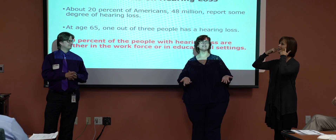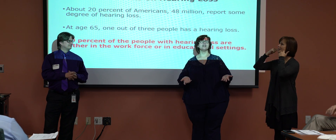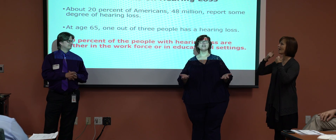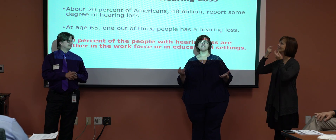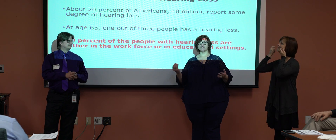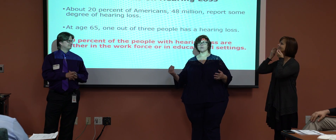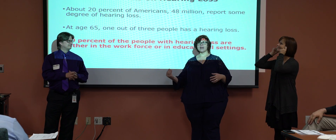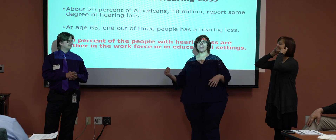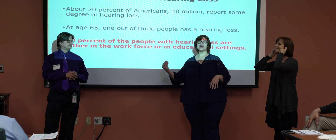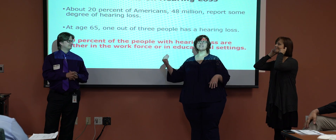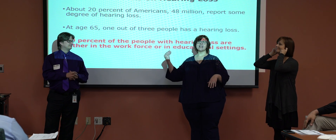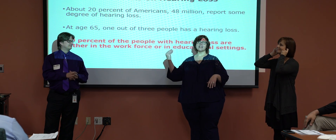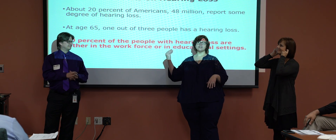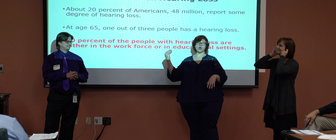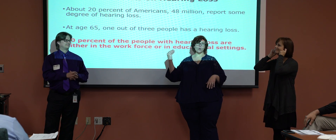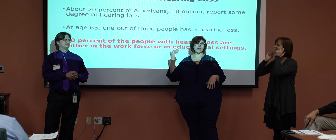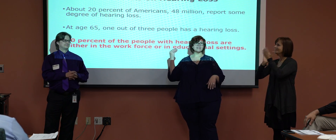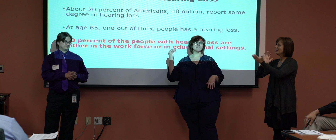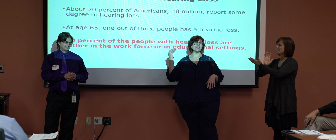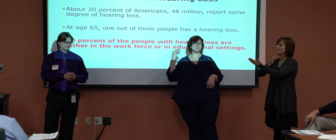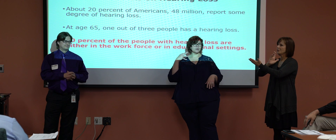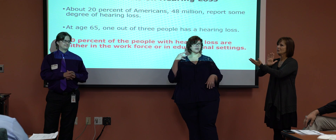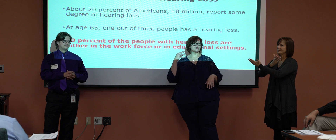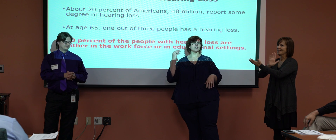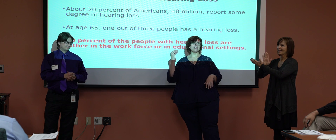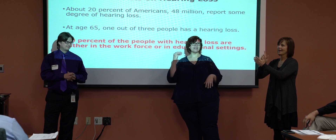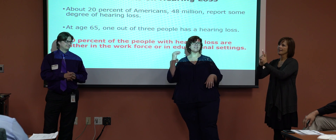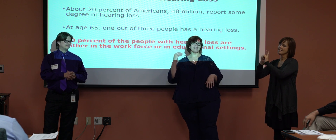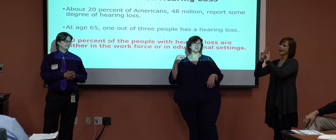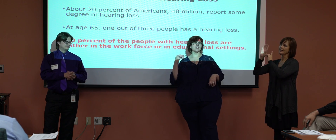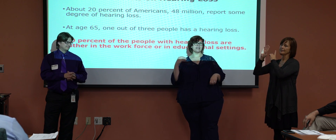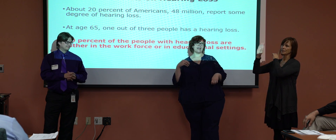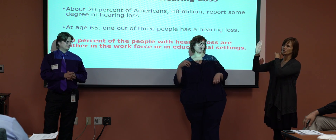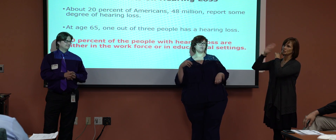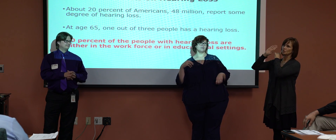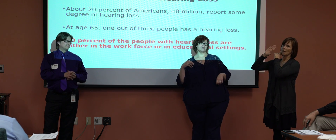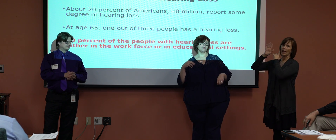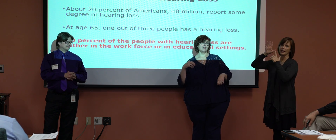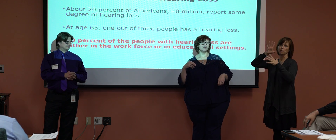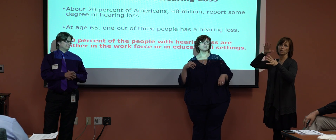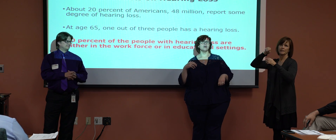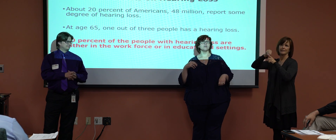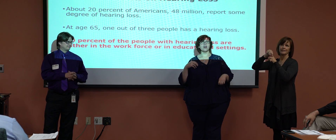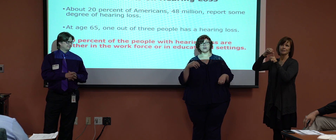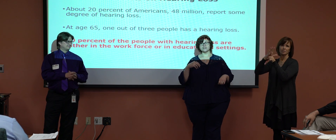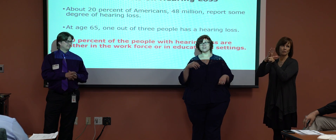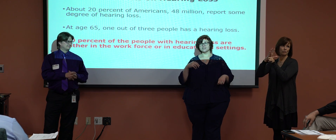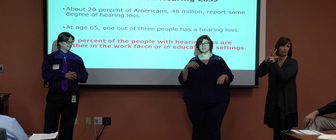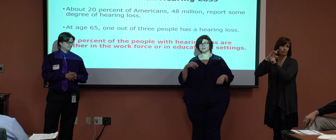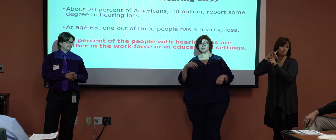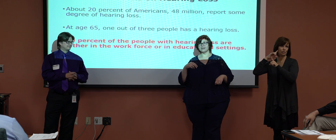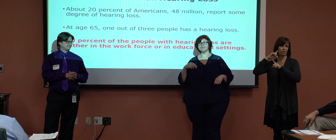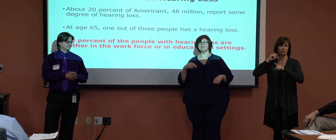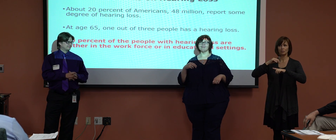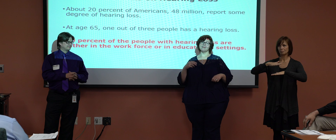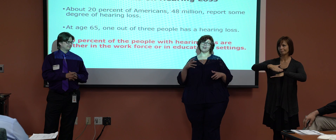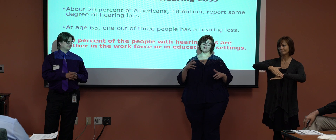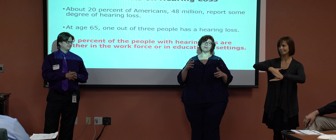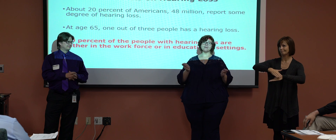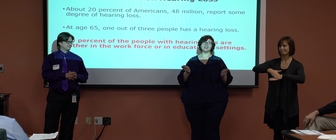Earbuds. Yep. Direct noise exposure in the ear canal. So caution your